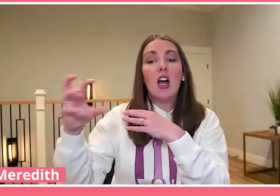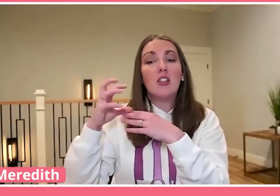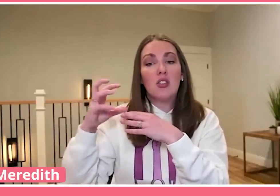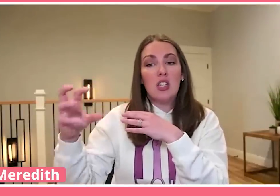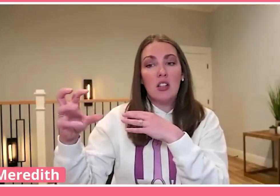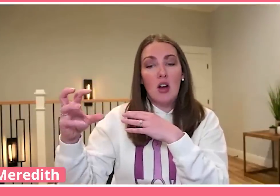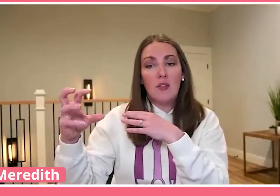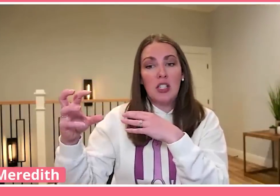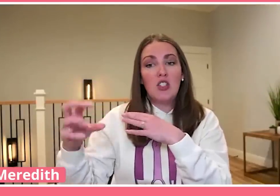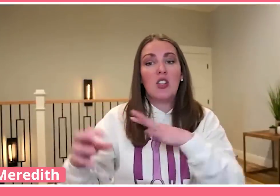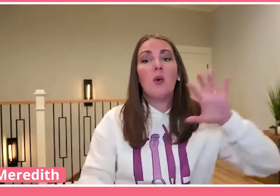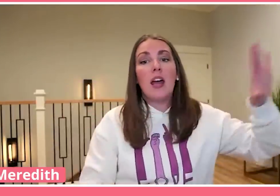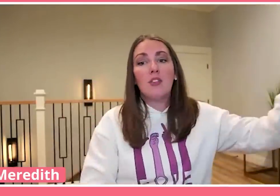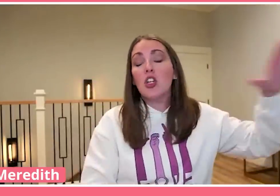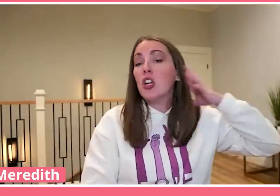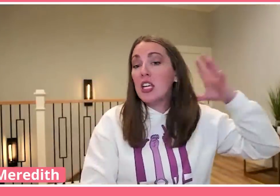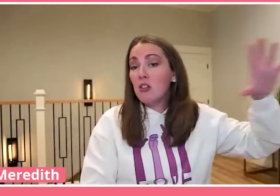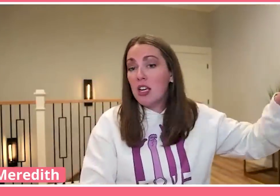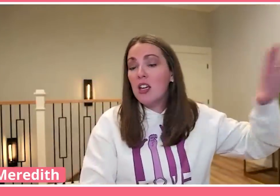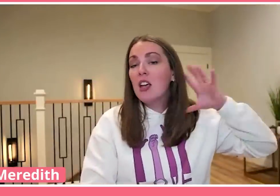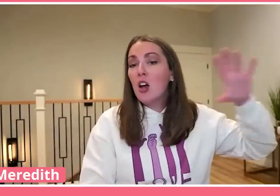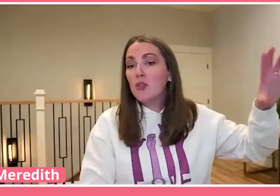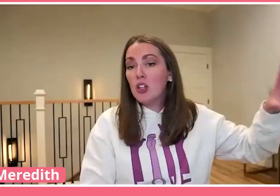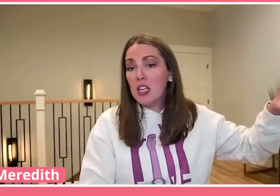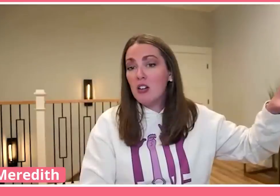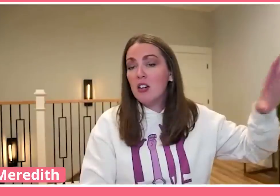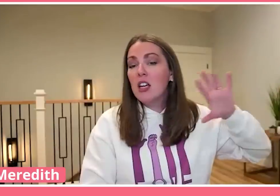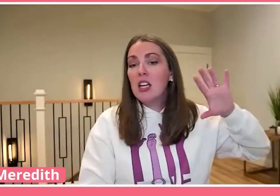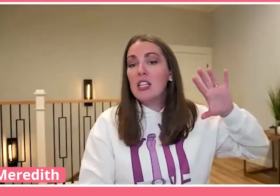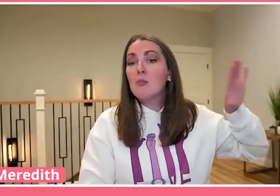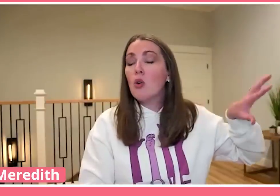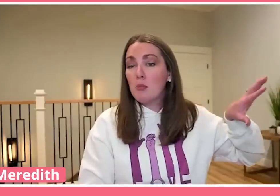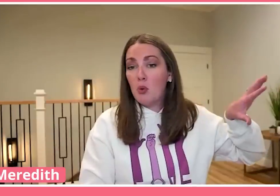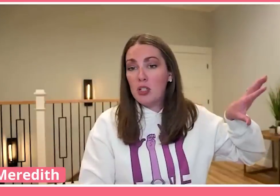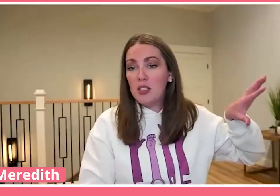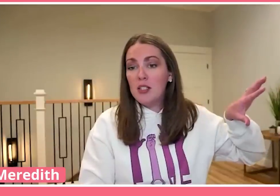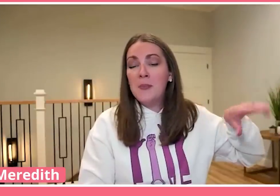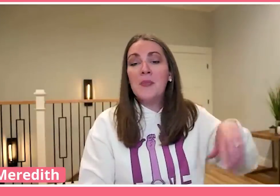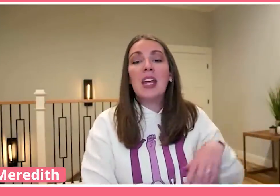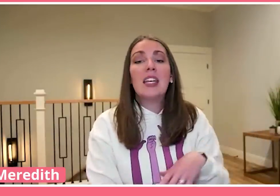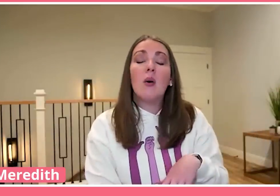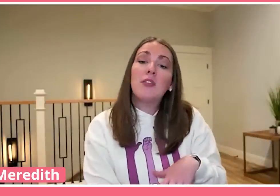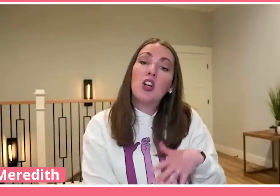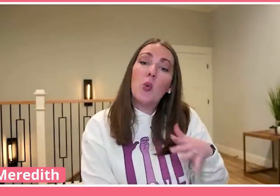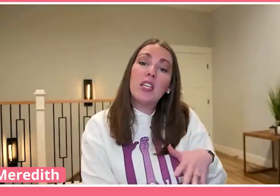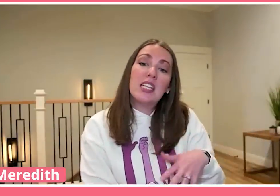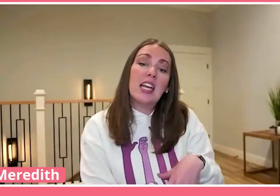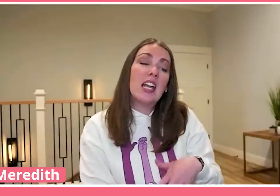interested in the conversation. That whatever you're hearing over here is more important. Now, if you're going to get a